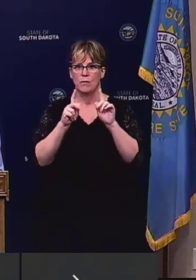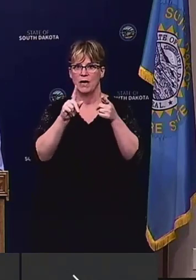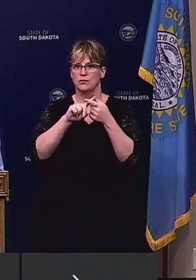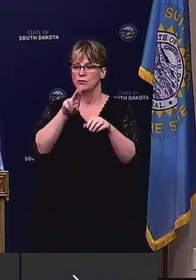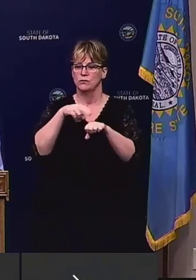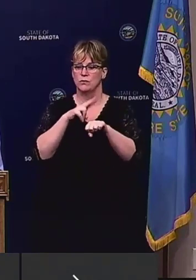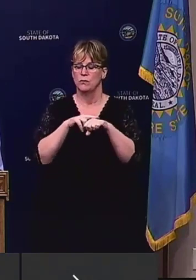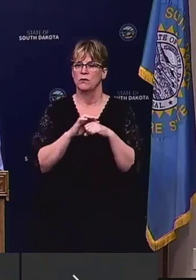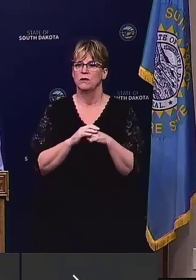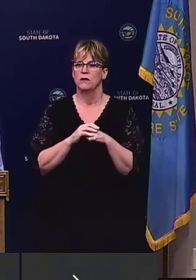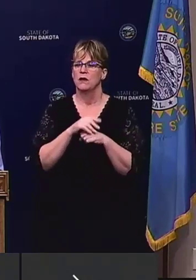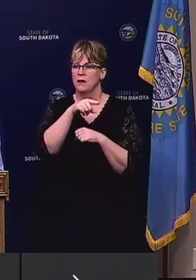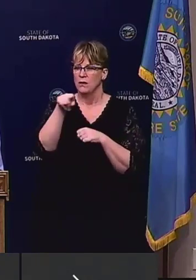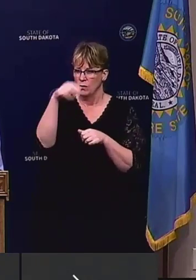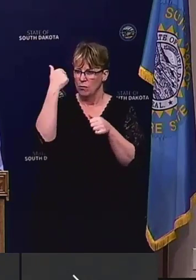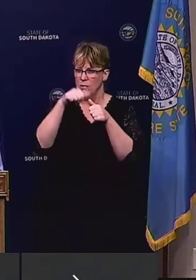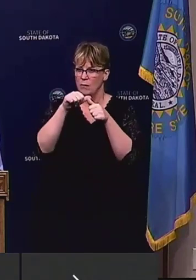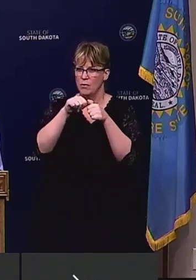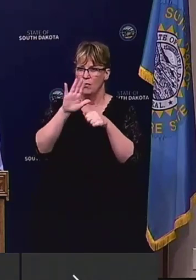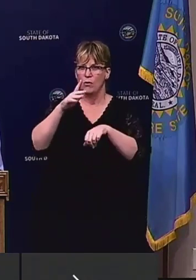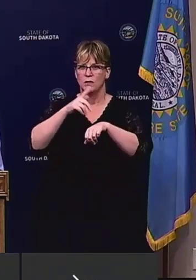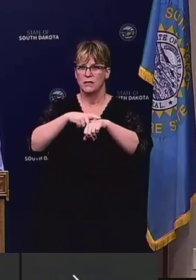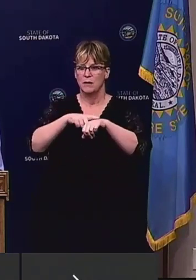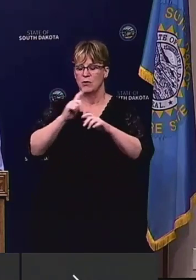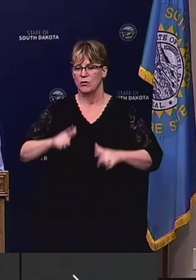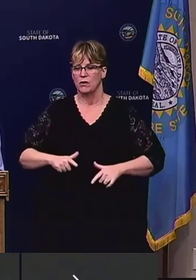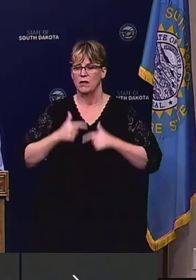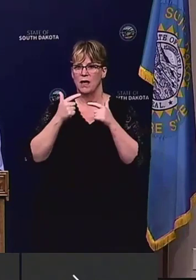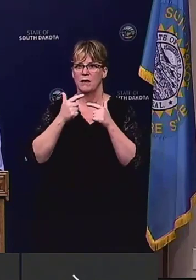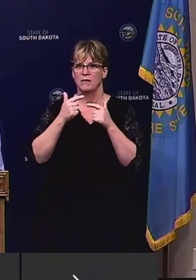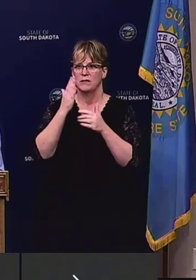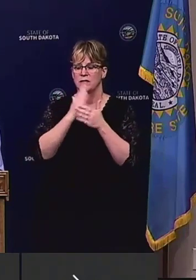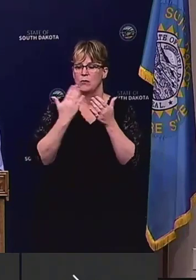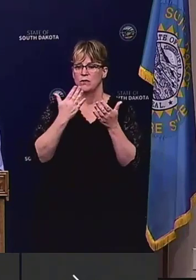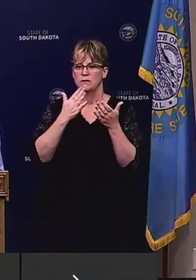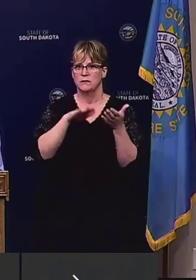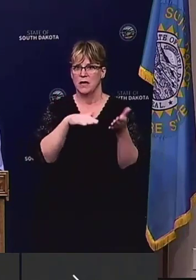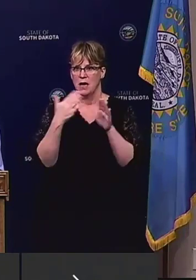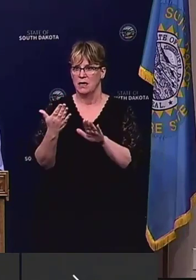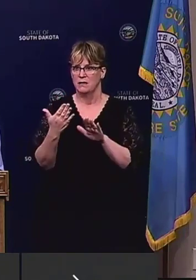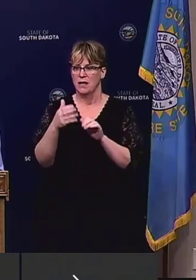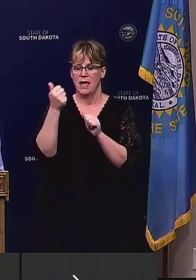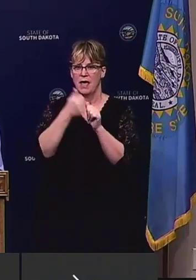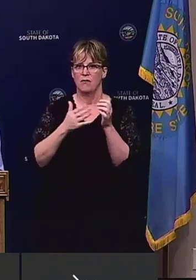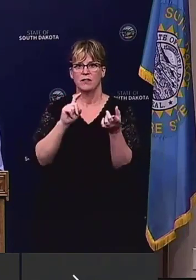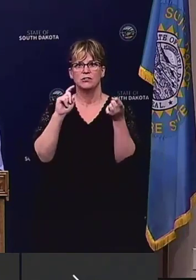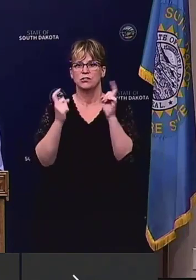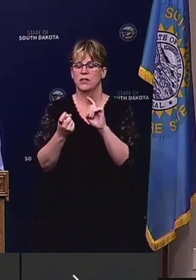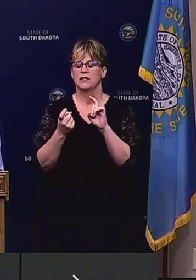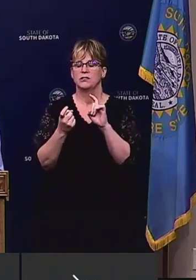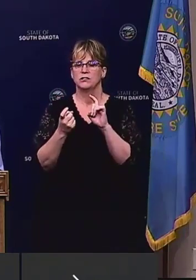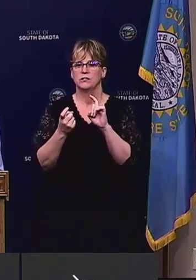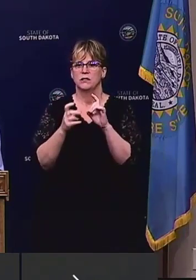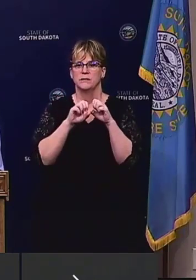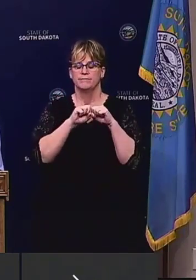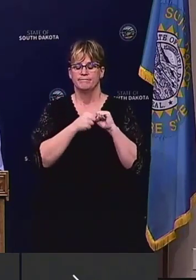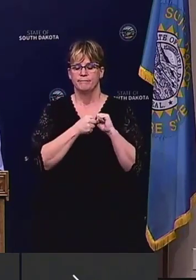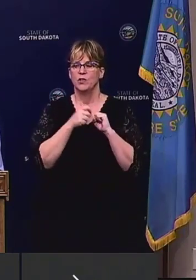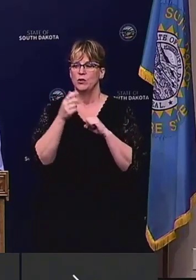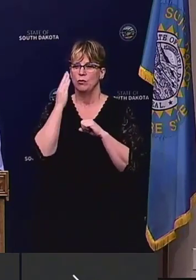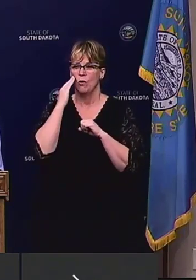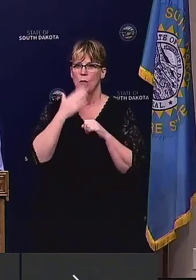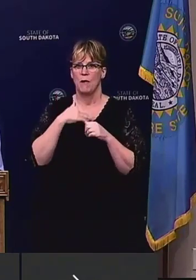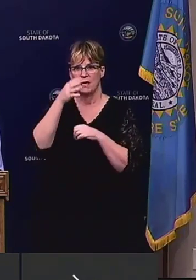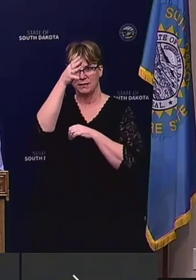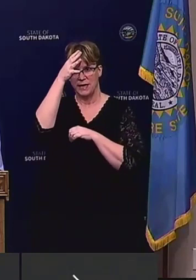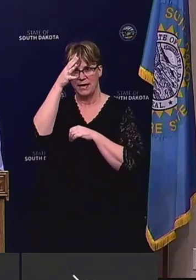think all of us remember a time in our lives when we lost somebody and everything changed. You all know that I lost my dad at a very young age, and